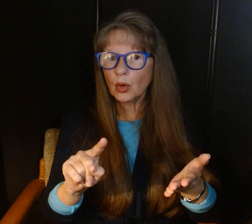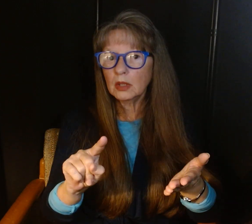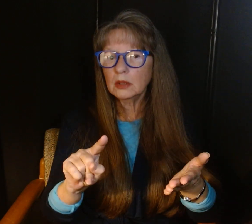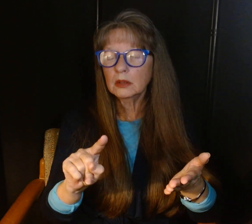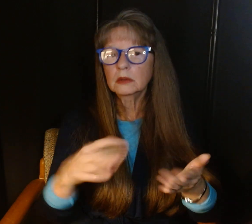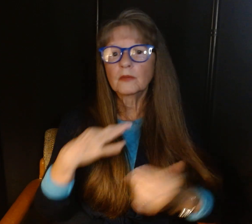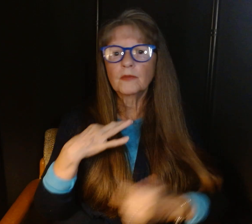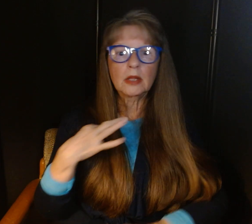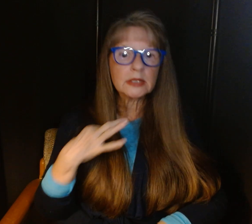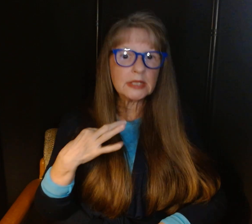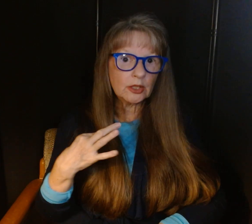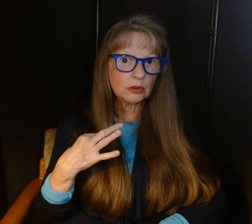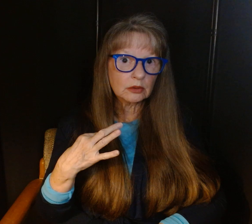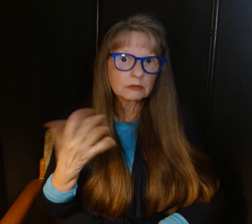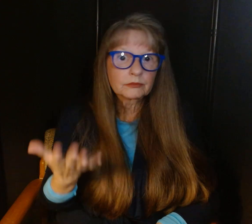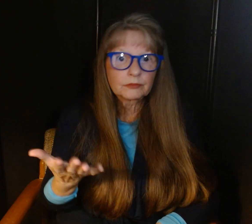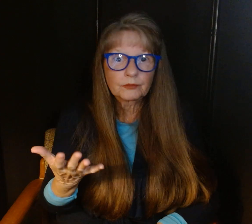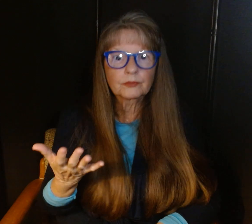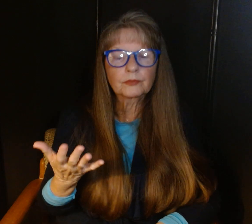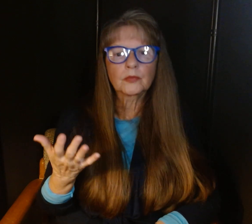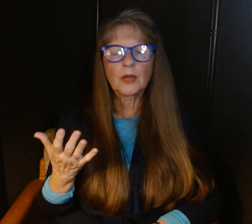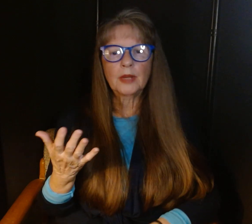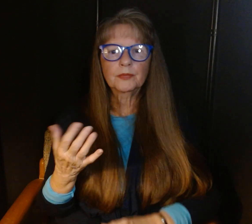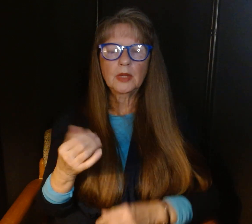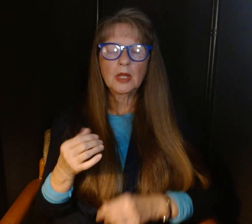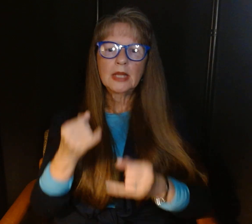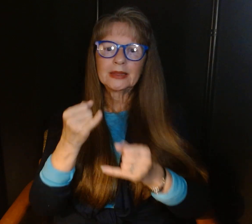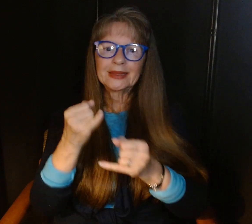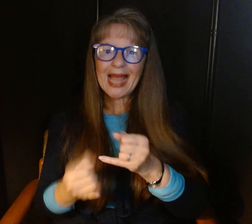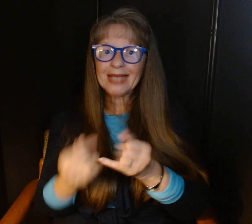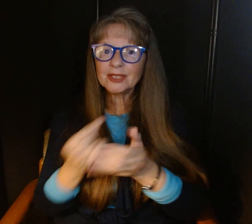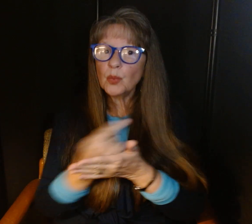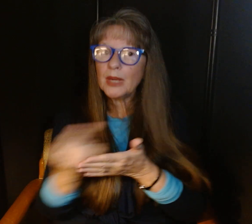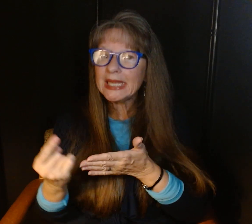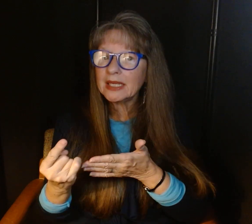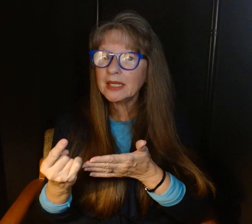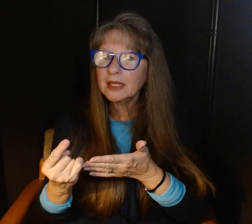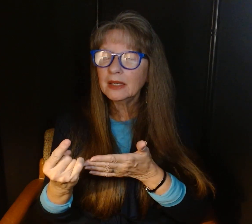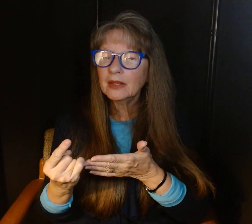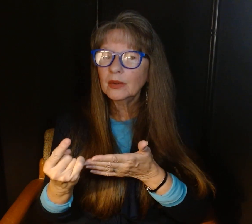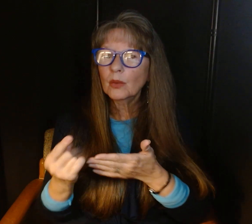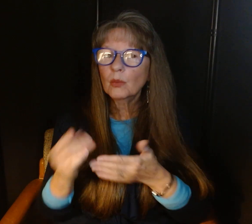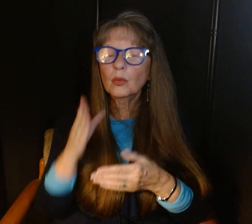for volunteer, right? Last week will be